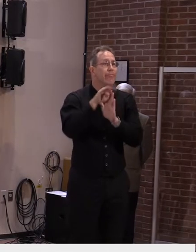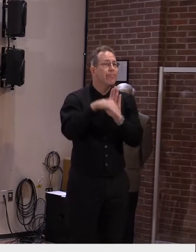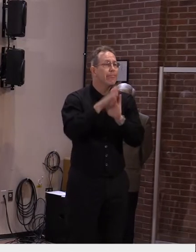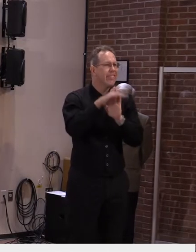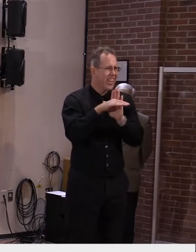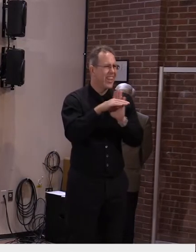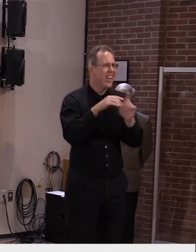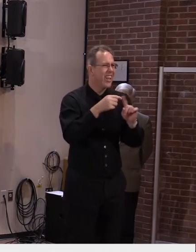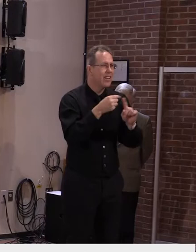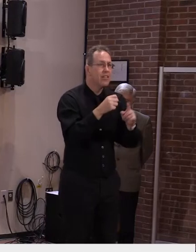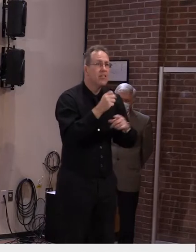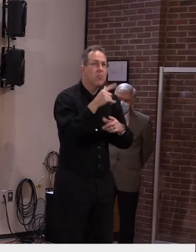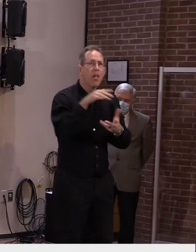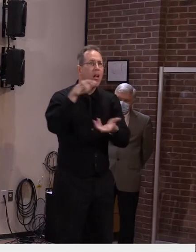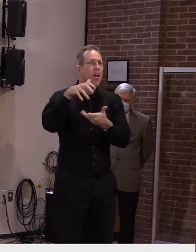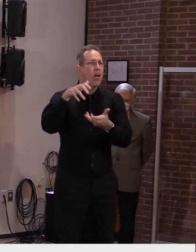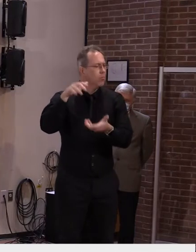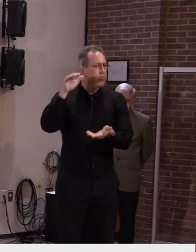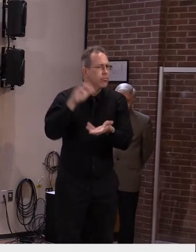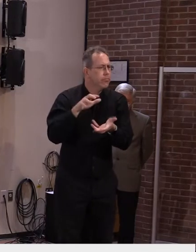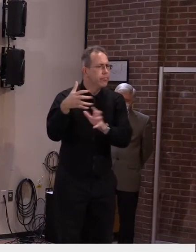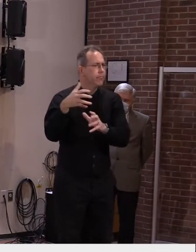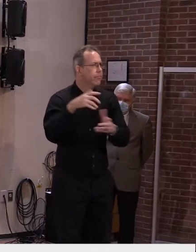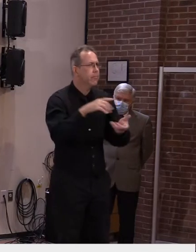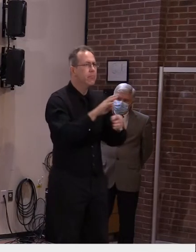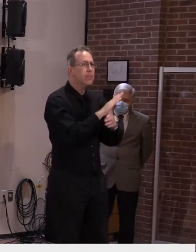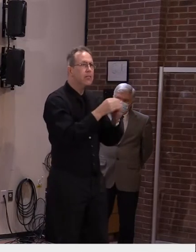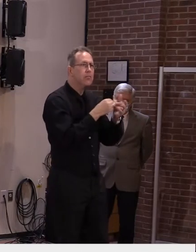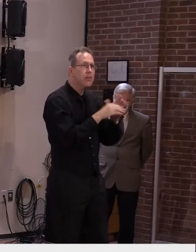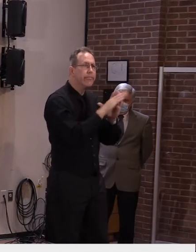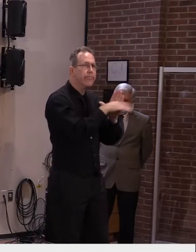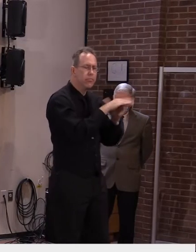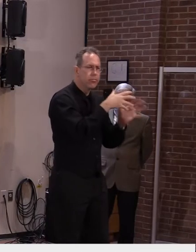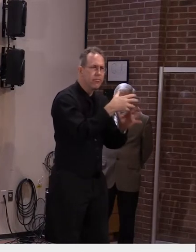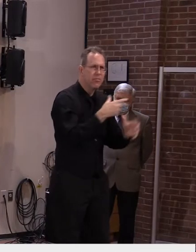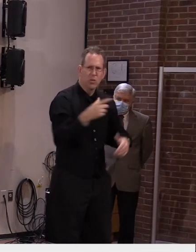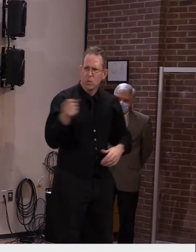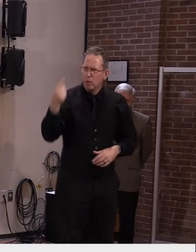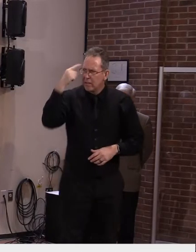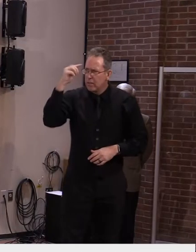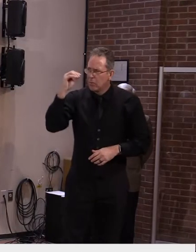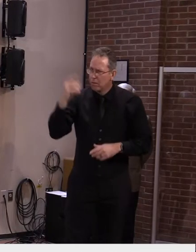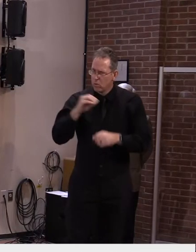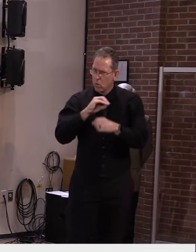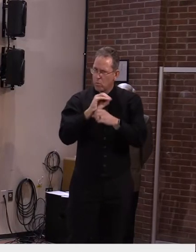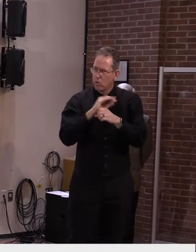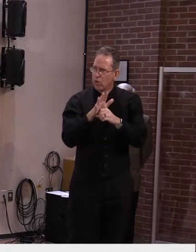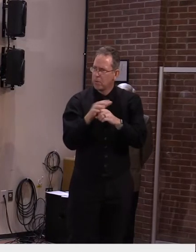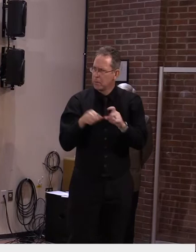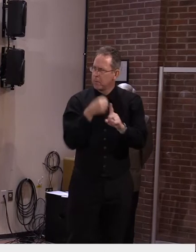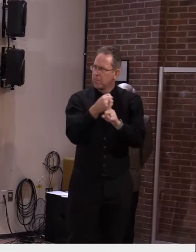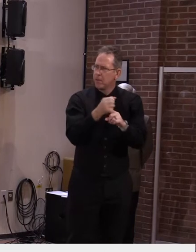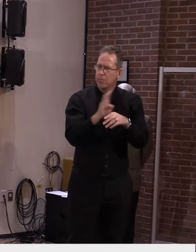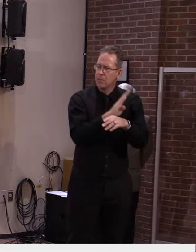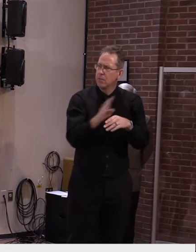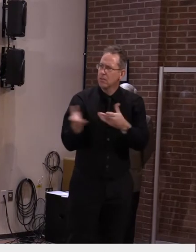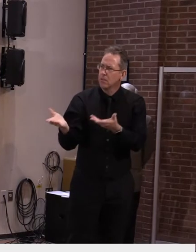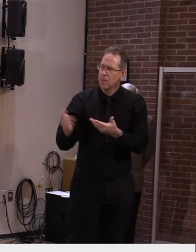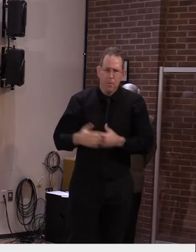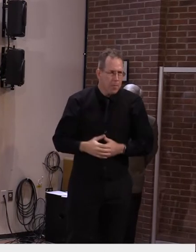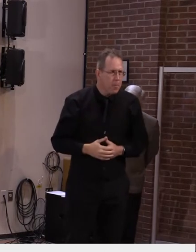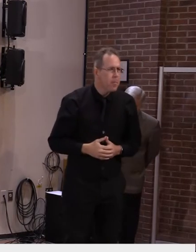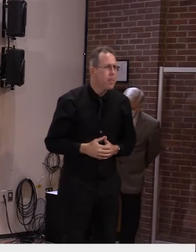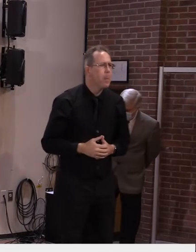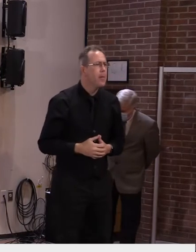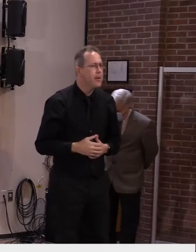Well, time will tell, and from our standpoint, again, I don't want to speculate. I want to